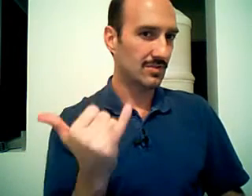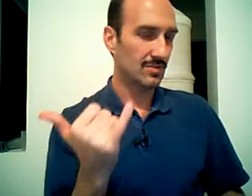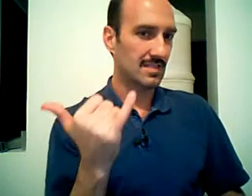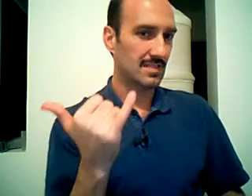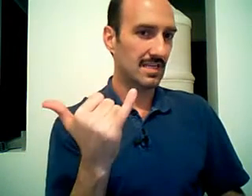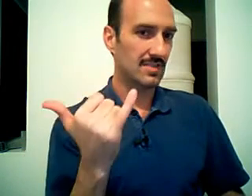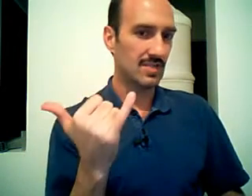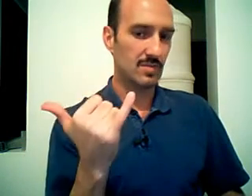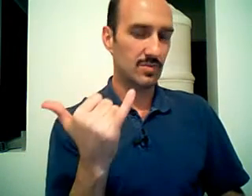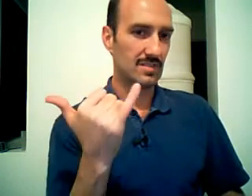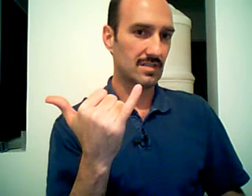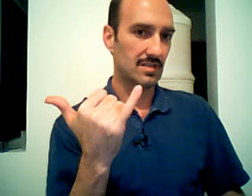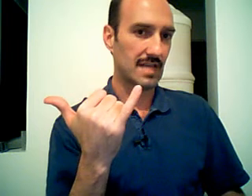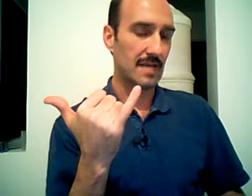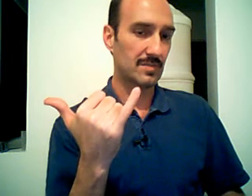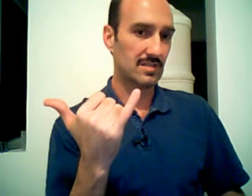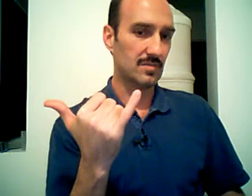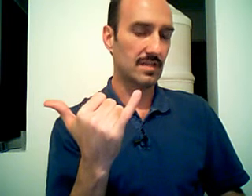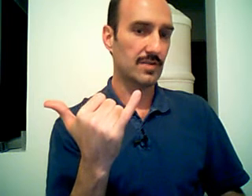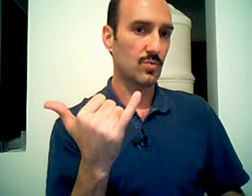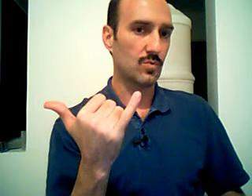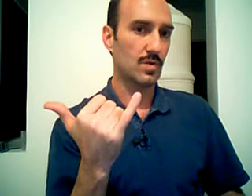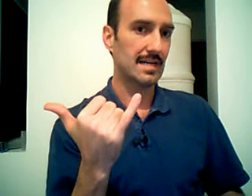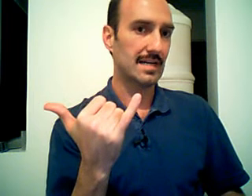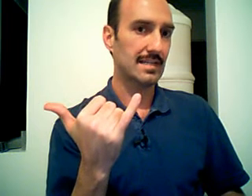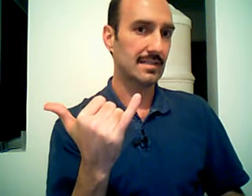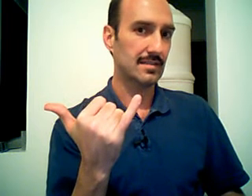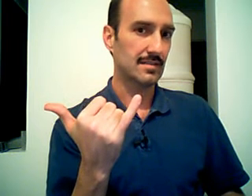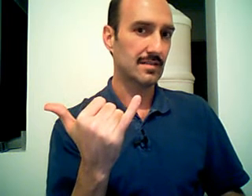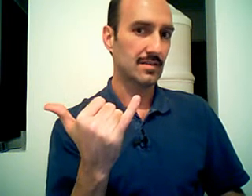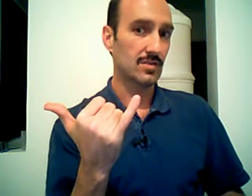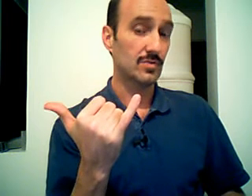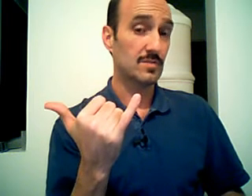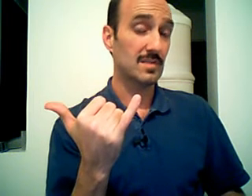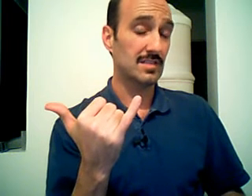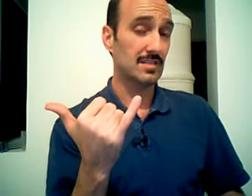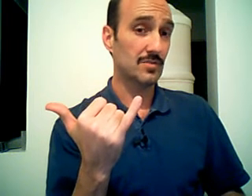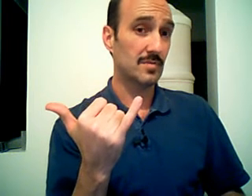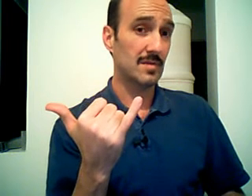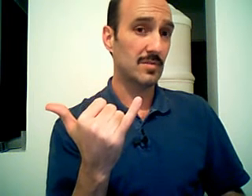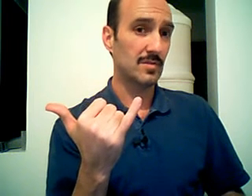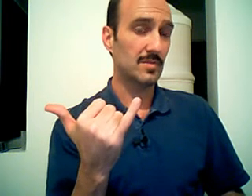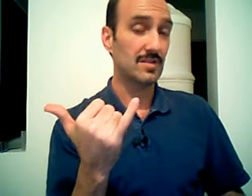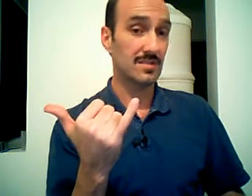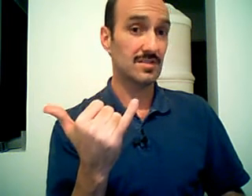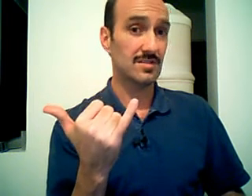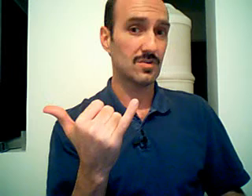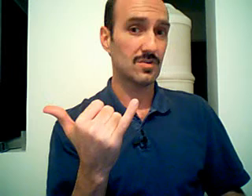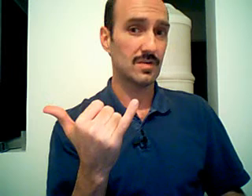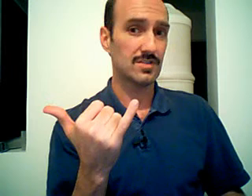this hand shape, which happens to be the letter Y, which makes it easy to remember because this is the question